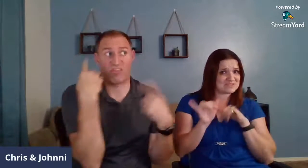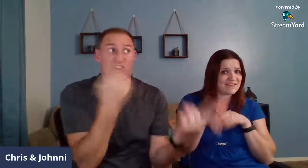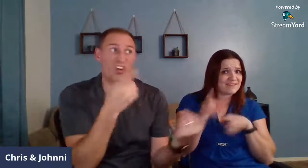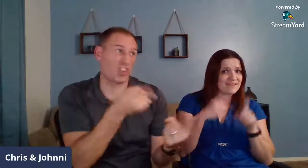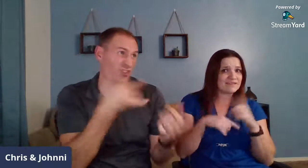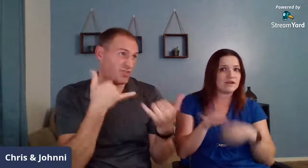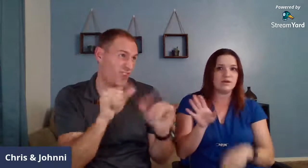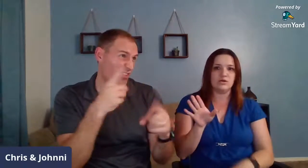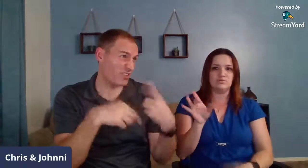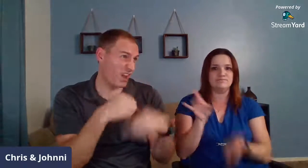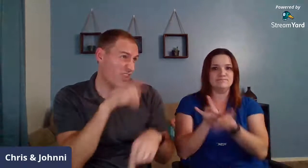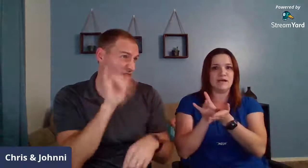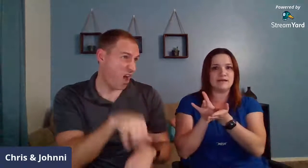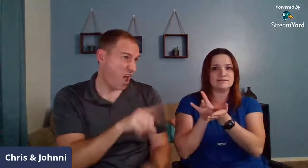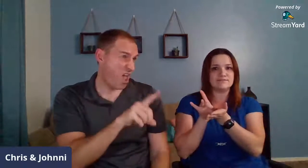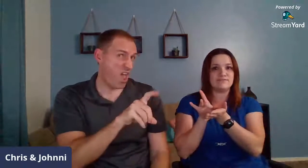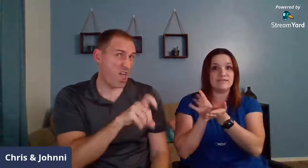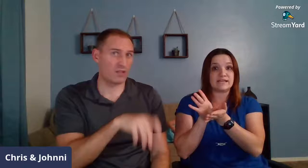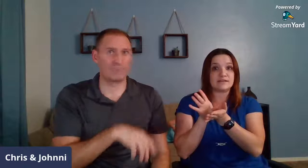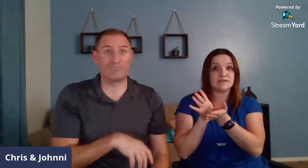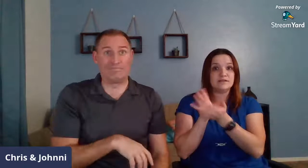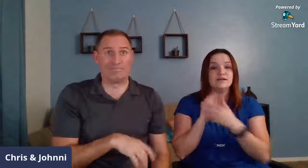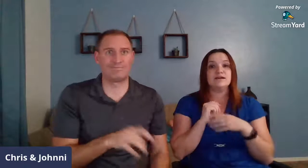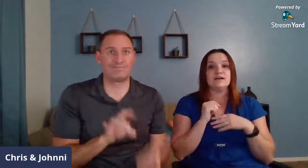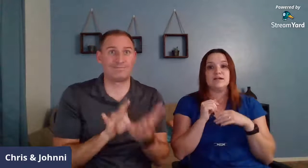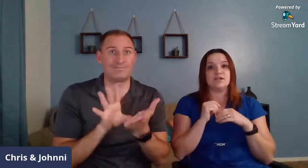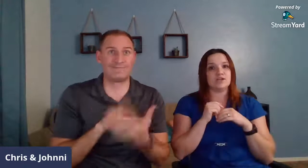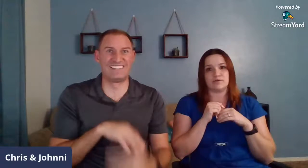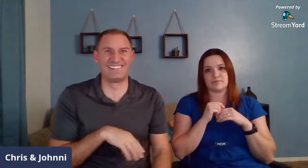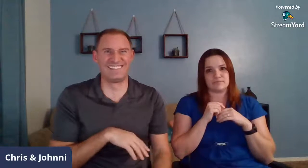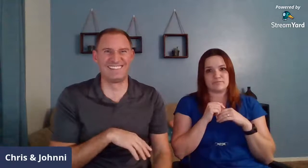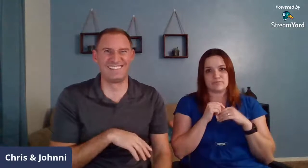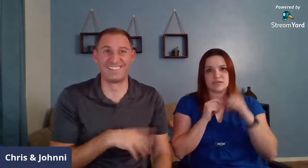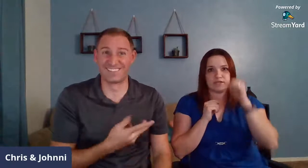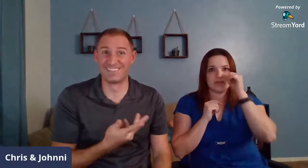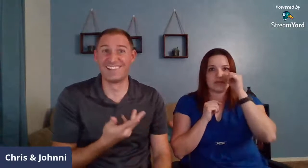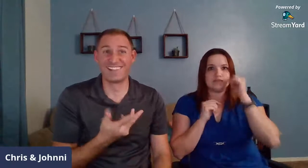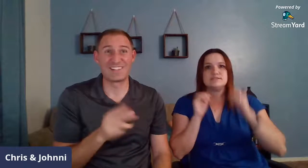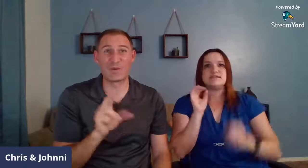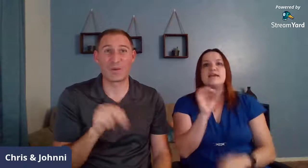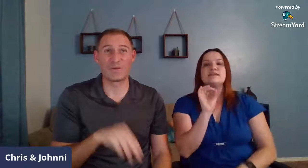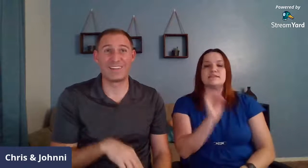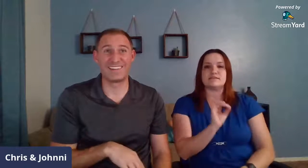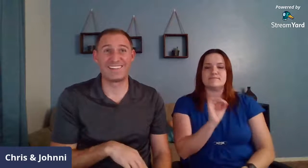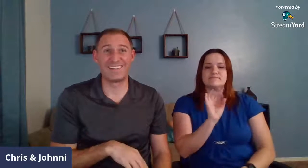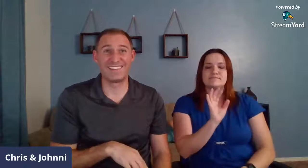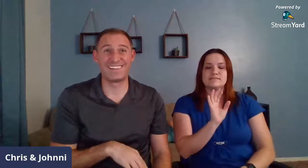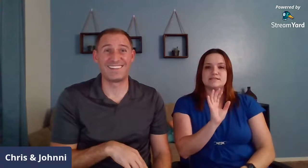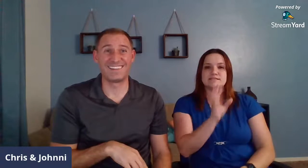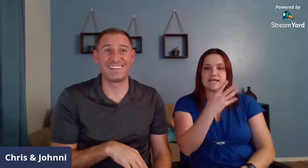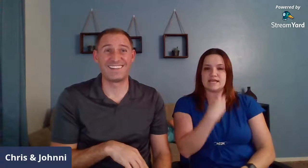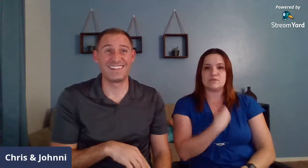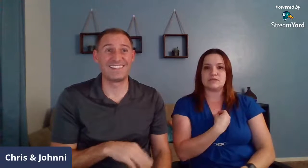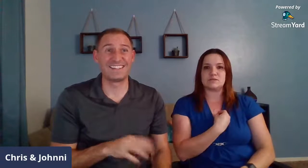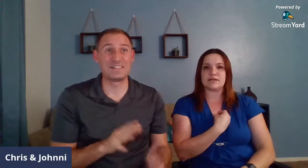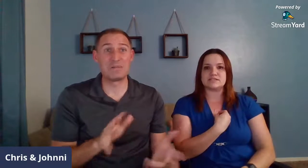sign like that? Oh, like, no. Take it with a grain of